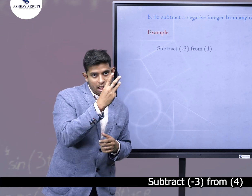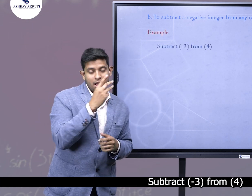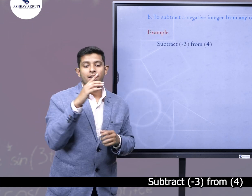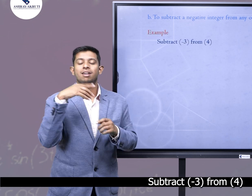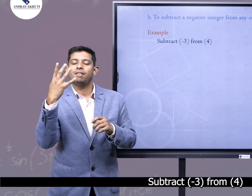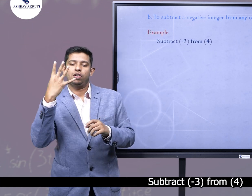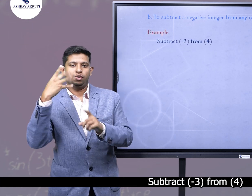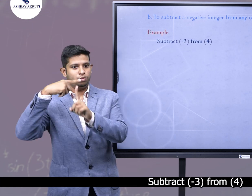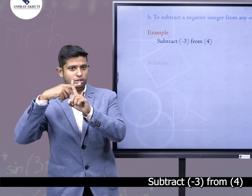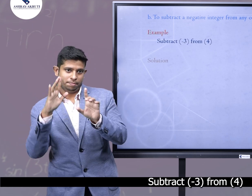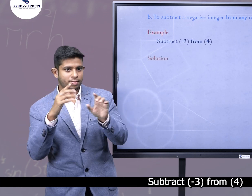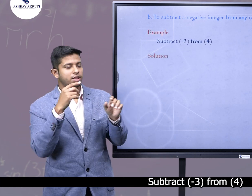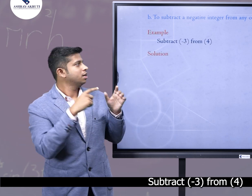Subtract minus 3 from 4.